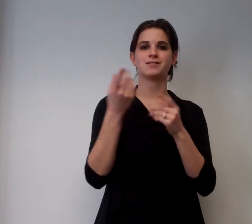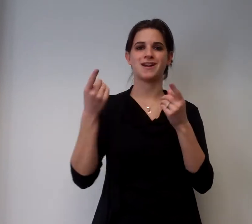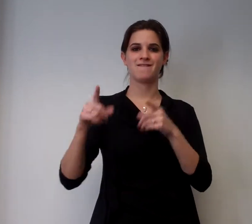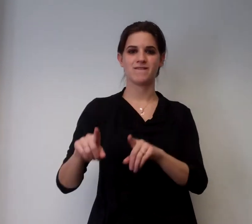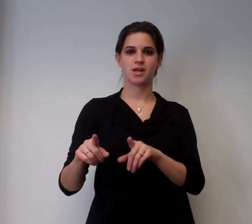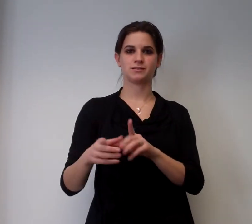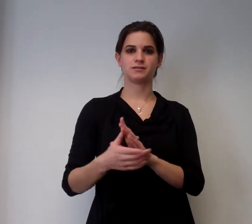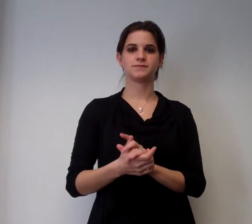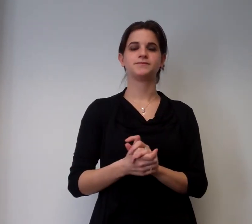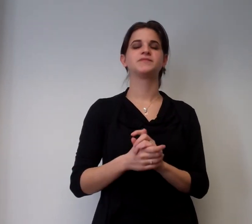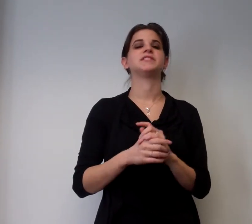they give.